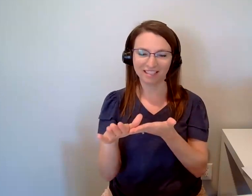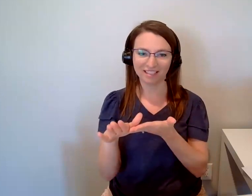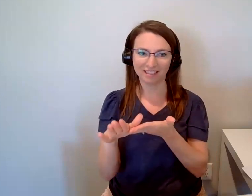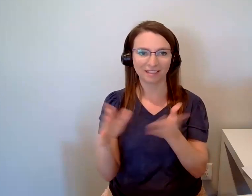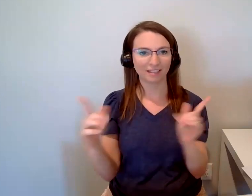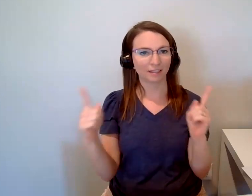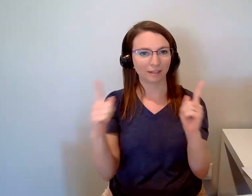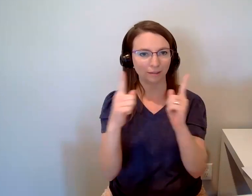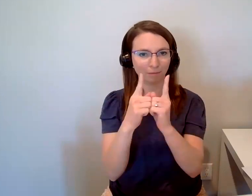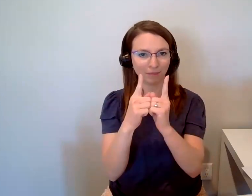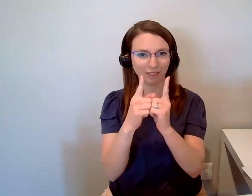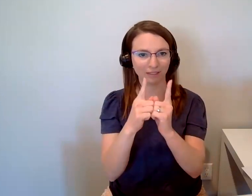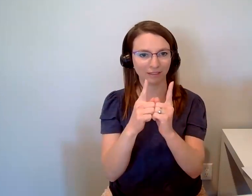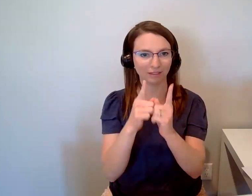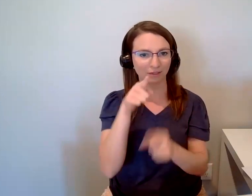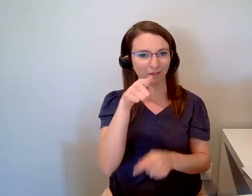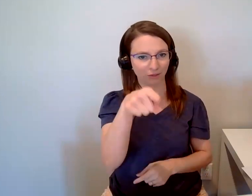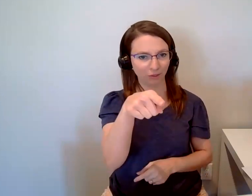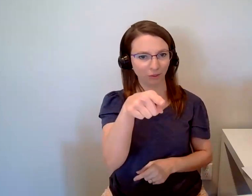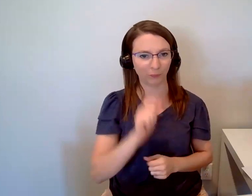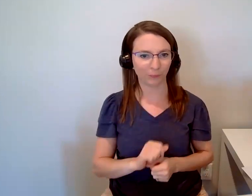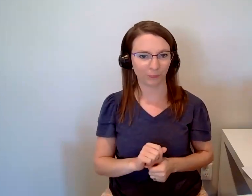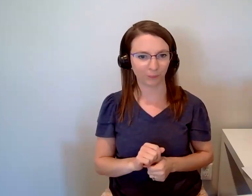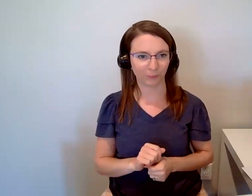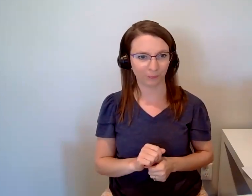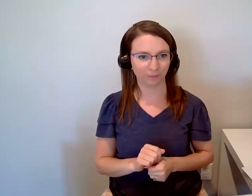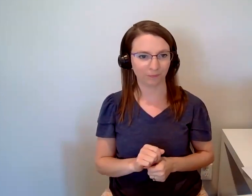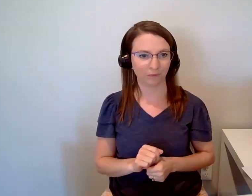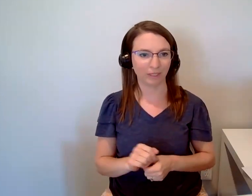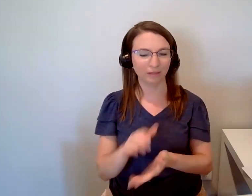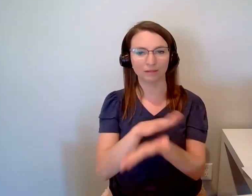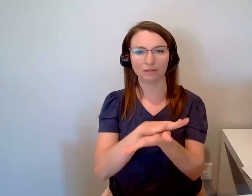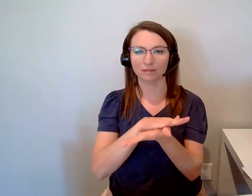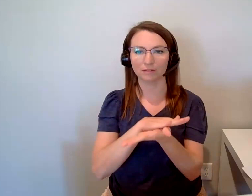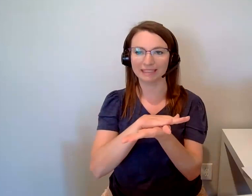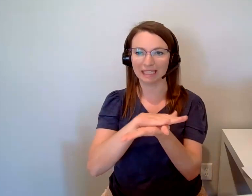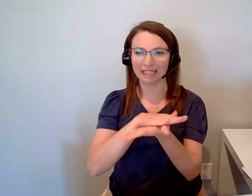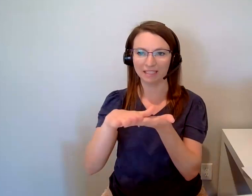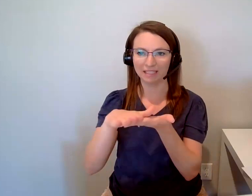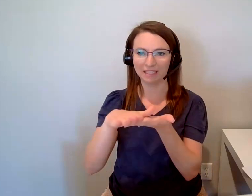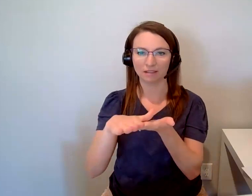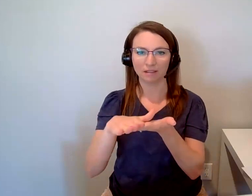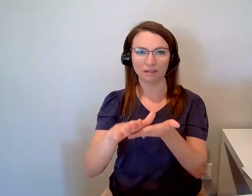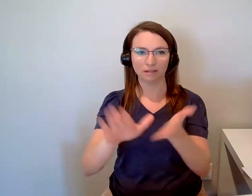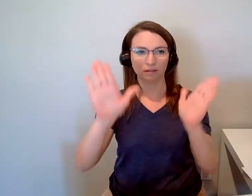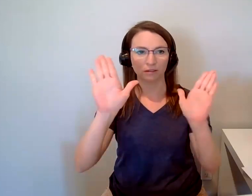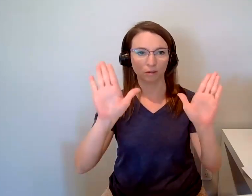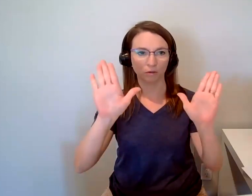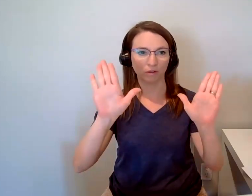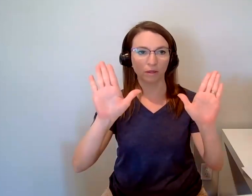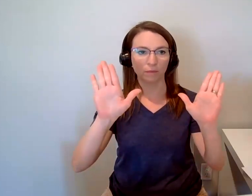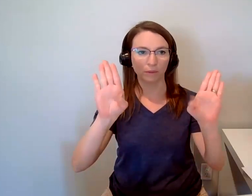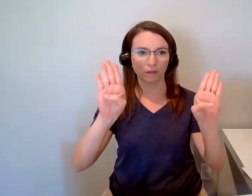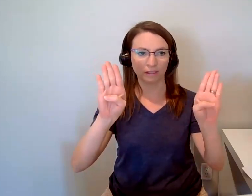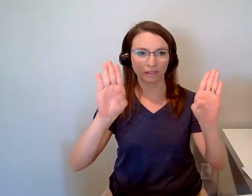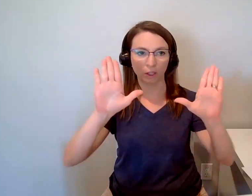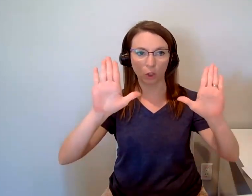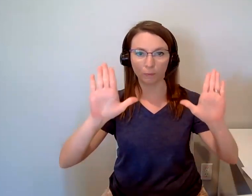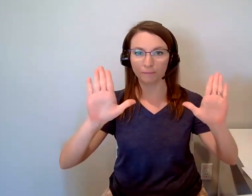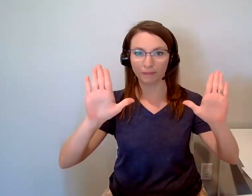nice to meet you. Okay, so this is nice. So we call this an open B.